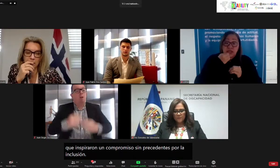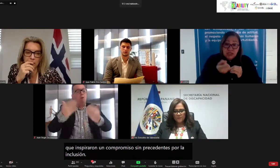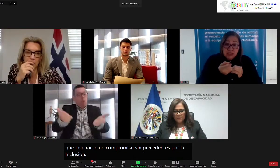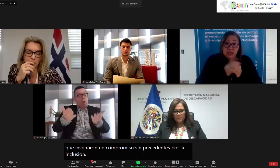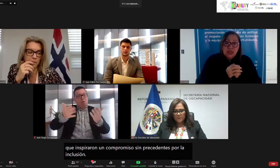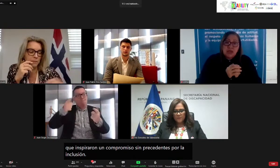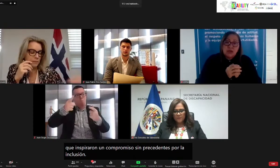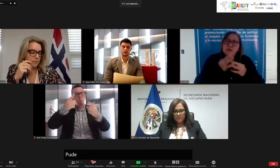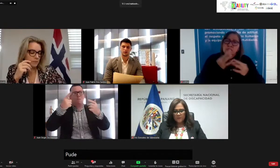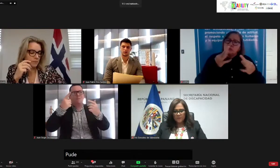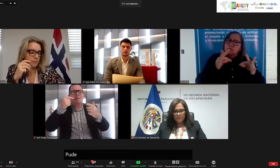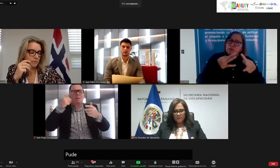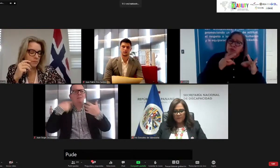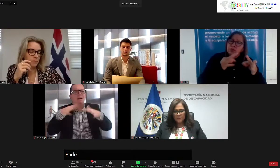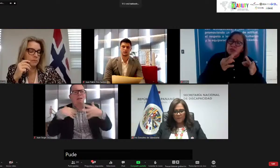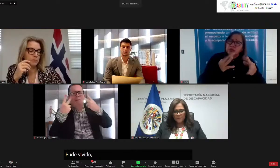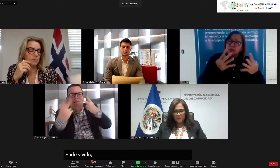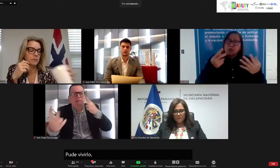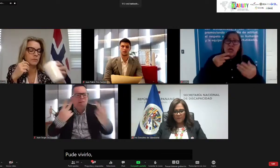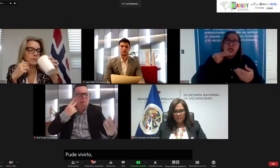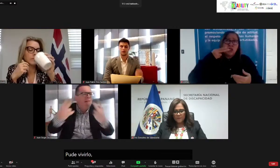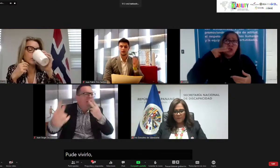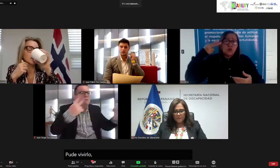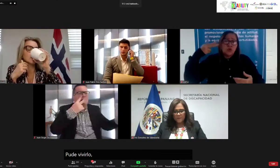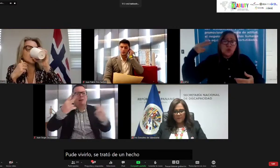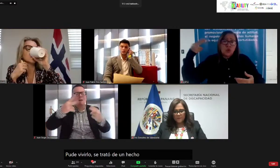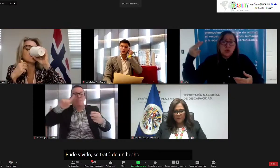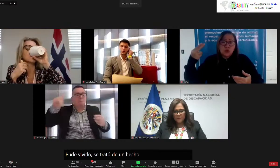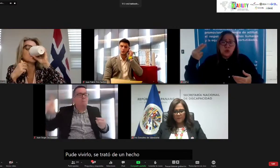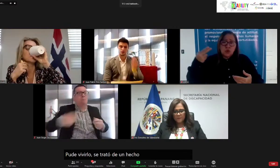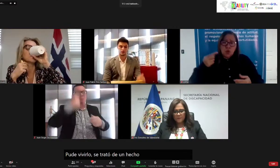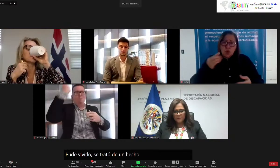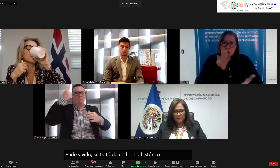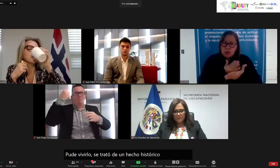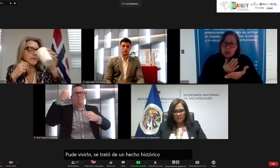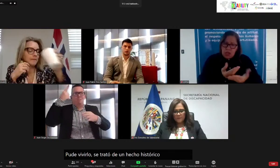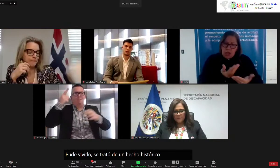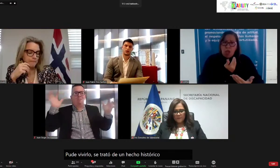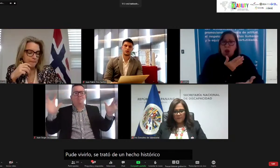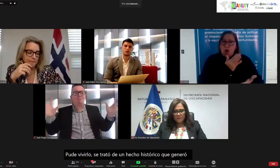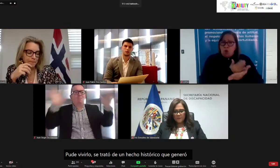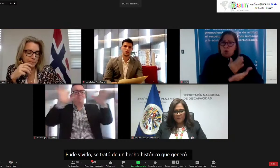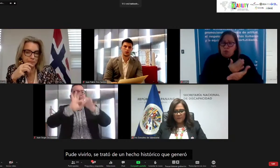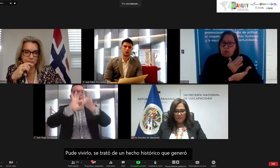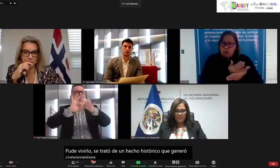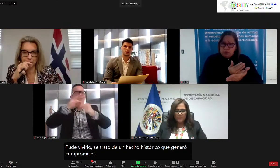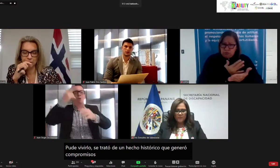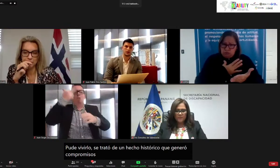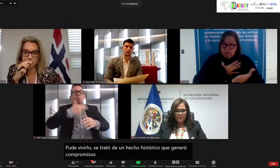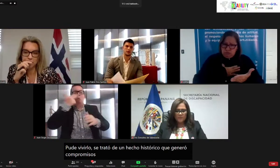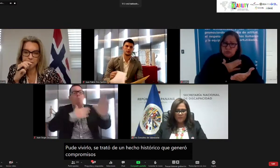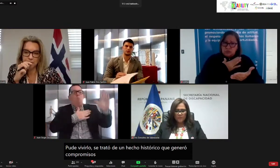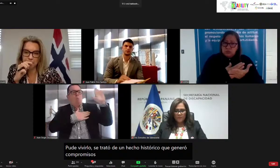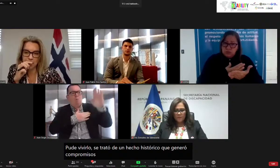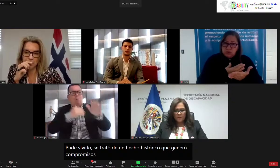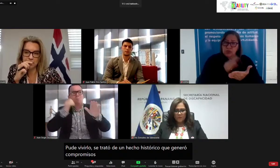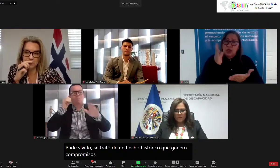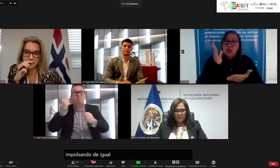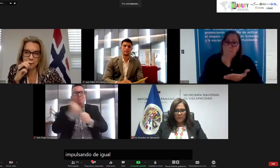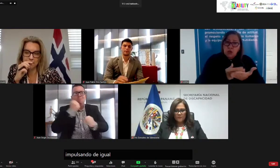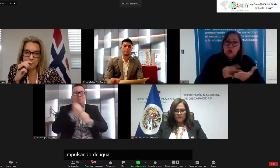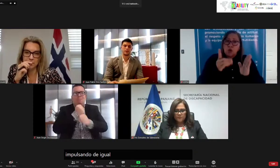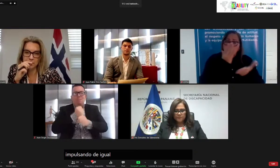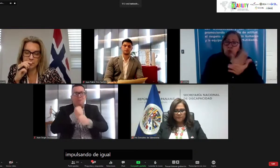i was able to leave that this was a historical fact that generated commitments